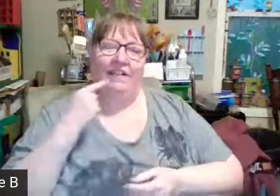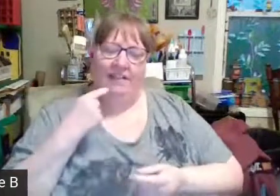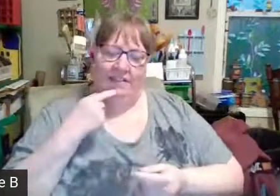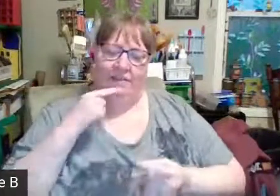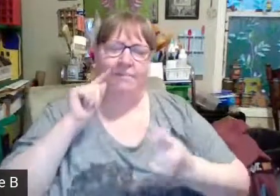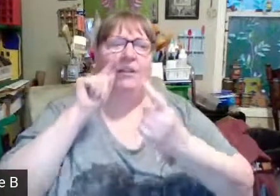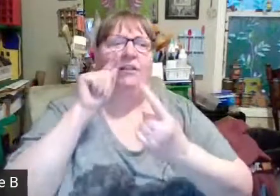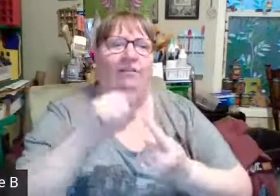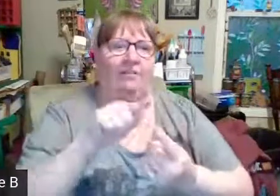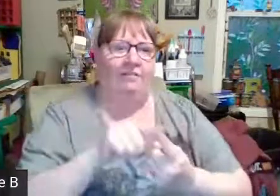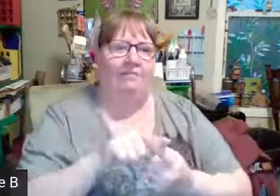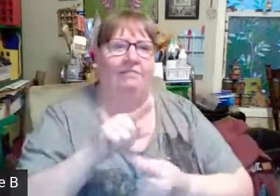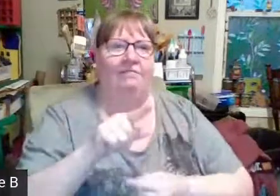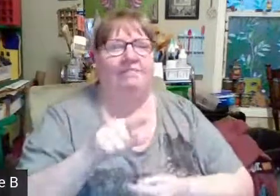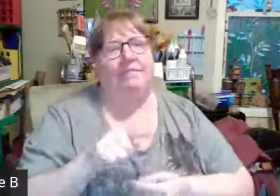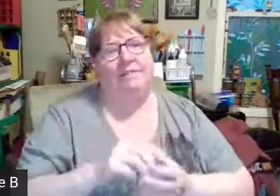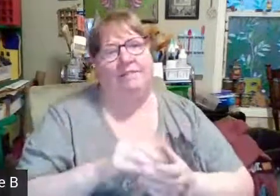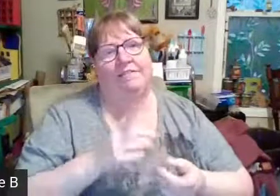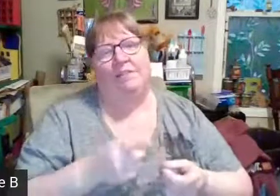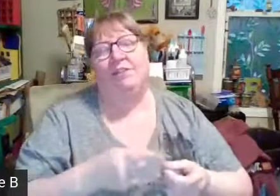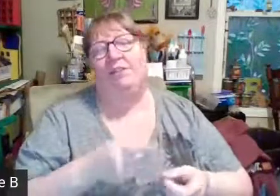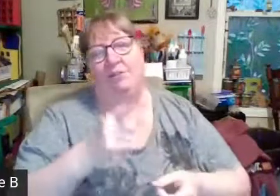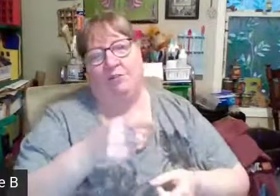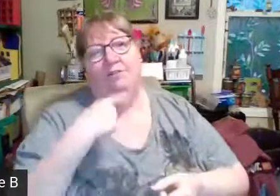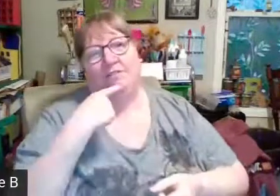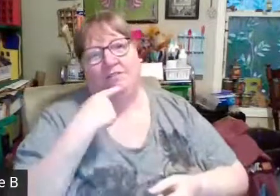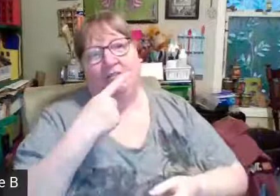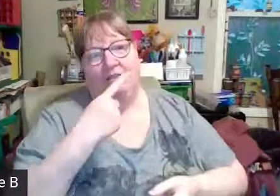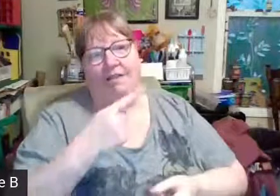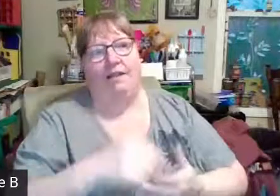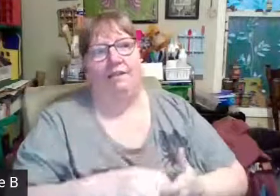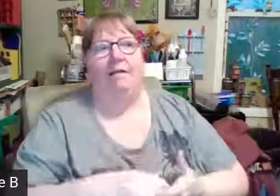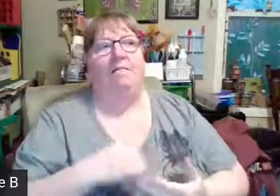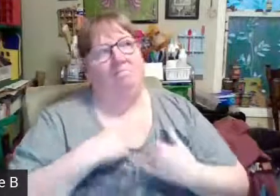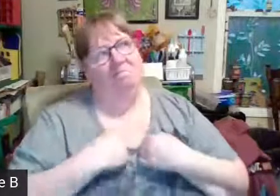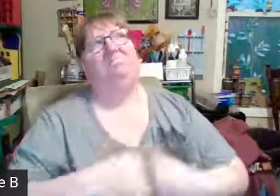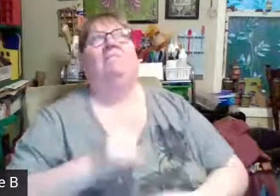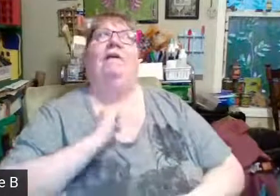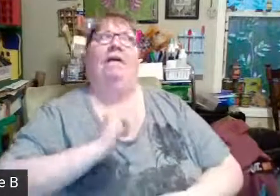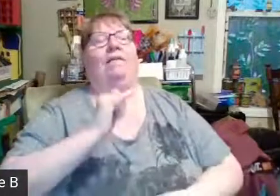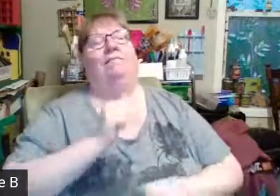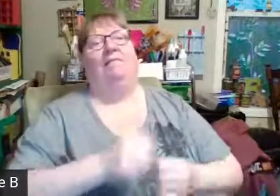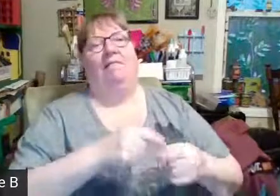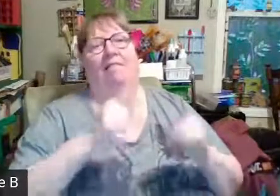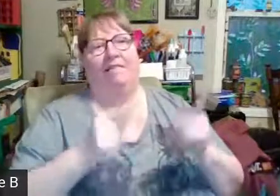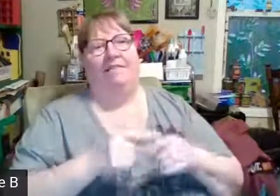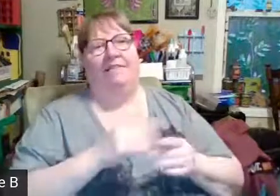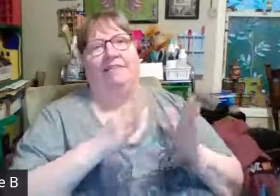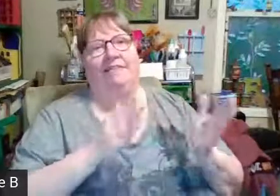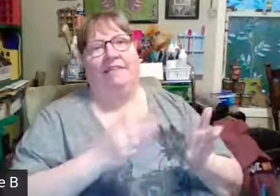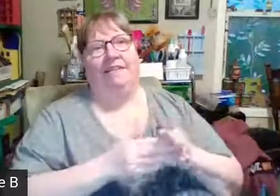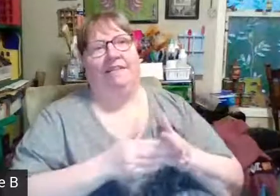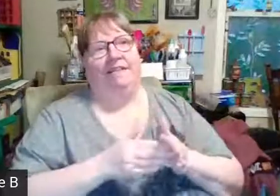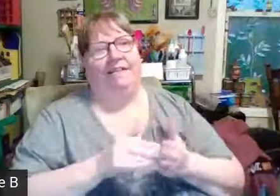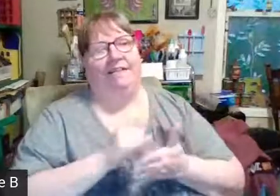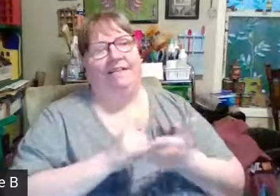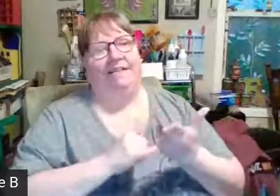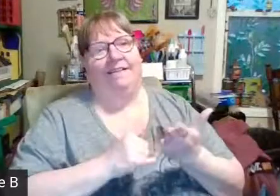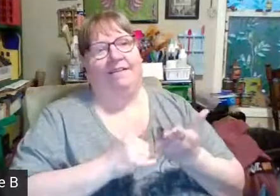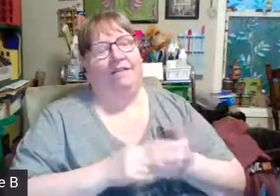one thing we do not allow, and absolutely do not allow, you would actually be ejected as a heartist if you do it beyond one warning, is to